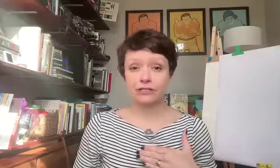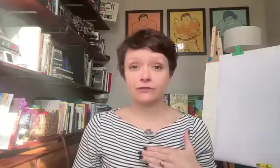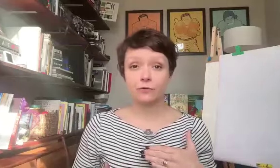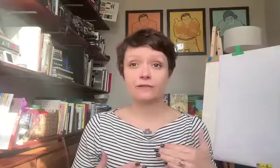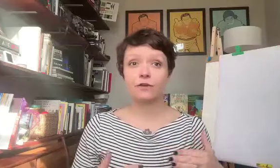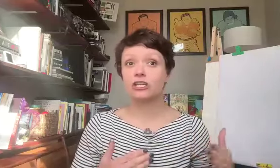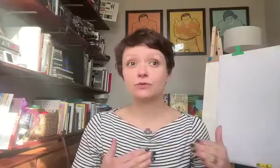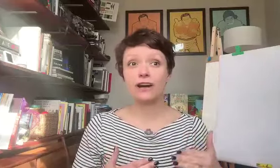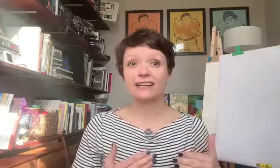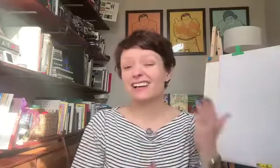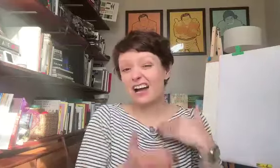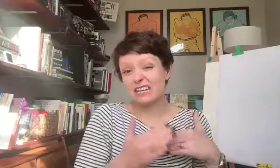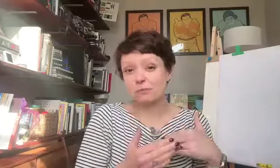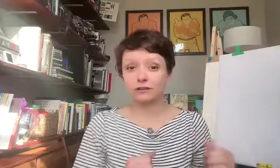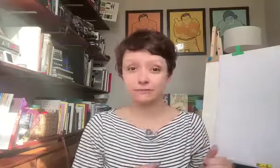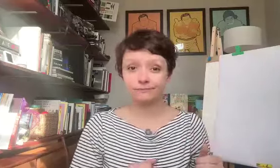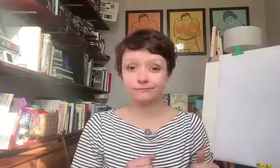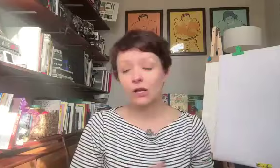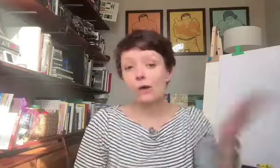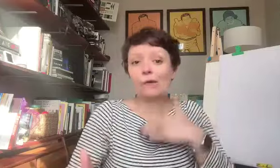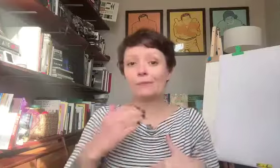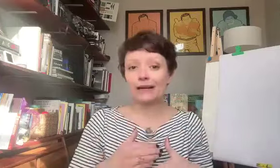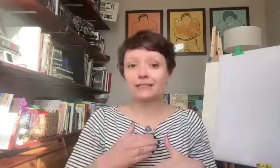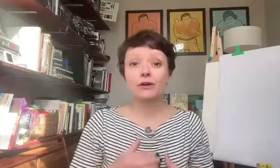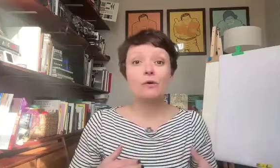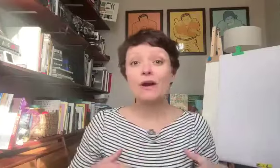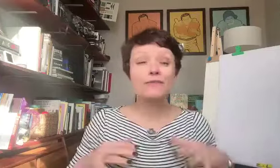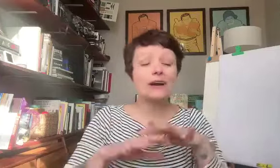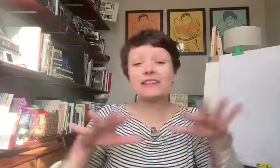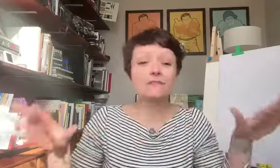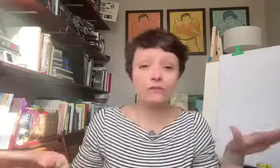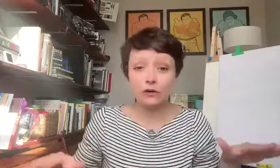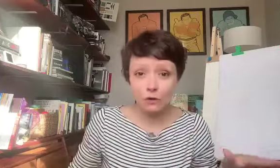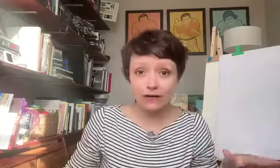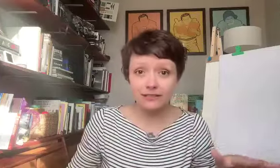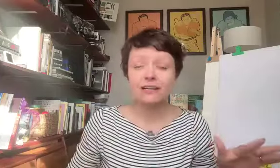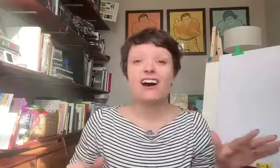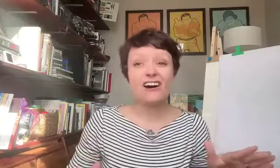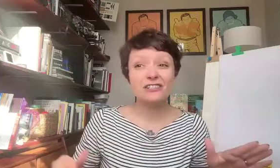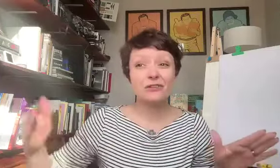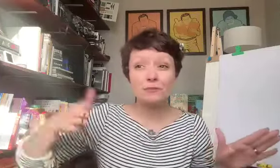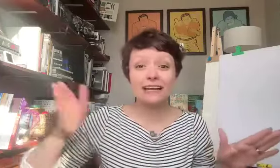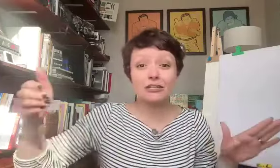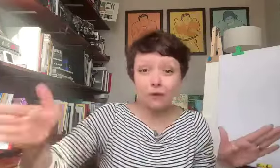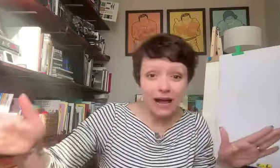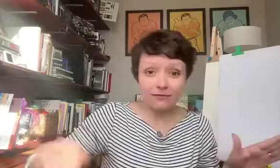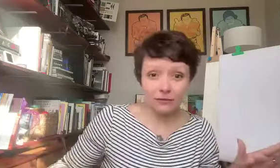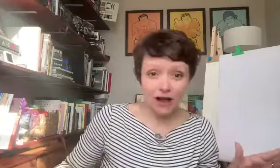options for if you just wanted a nibble or a bite, or if you wanted the full course. Also, there will be like a drive-through